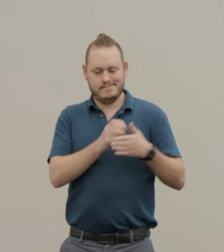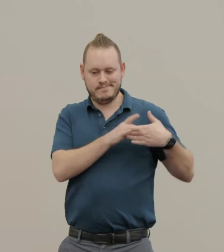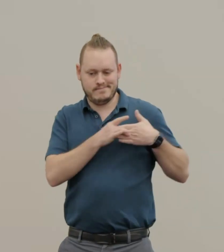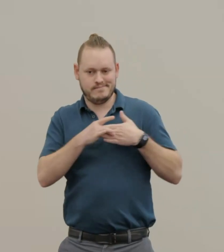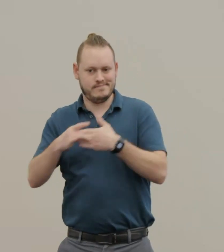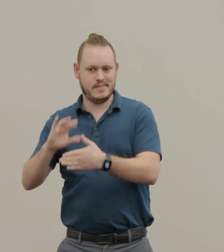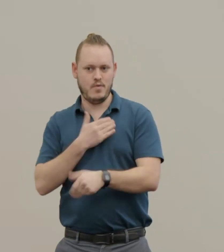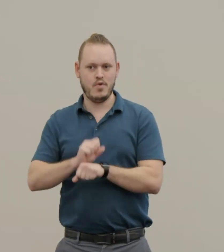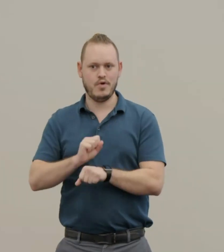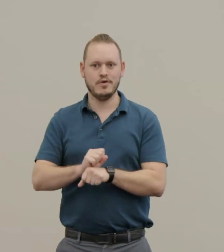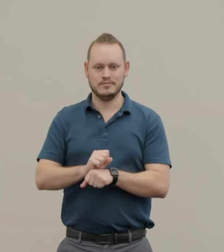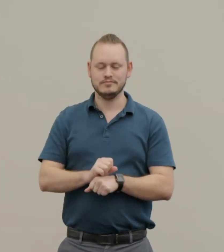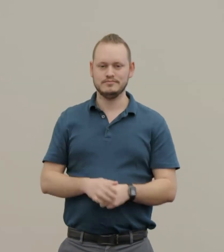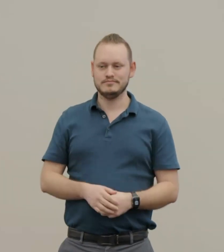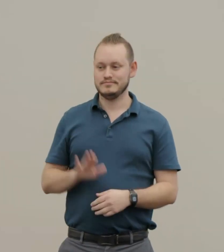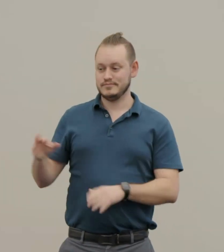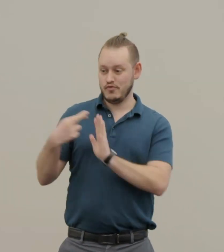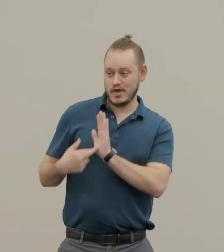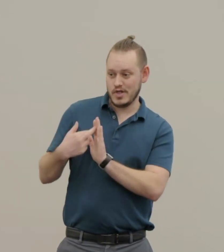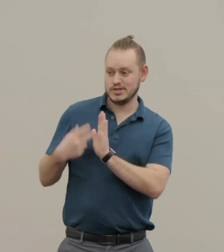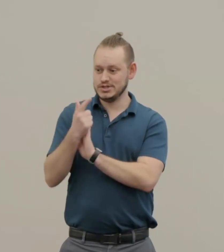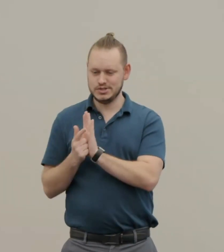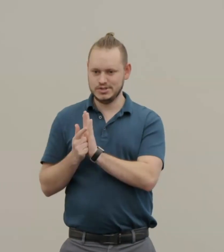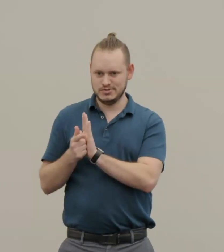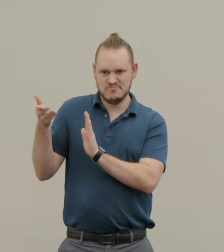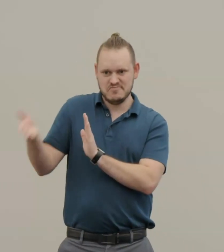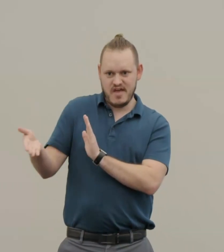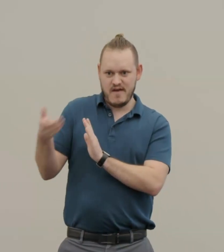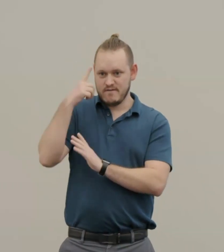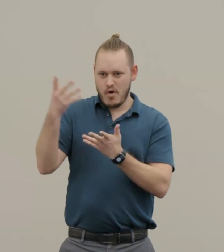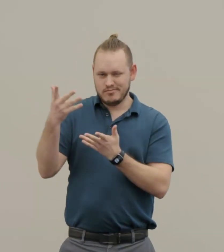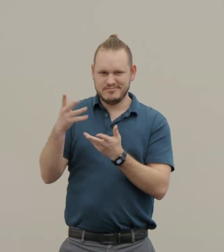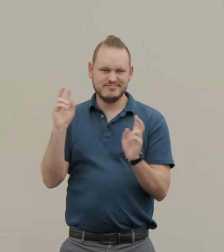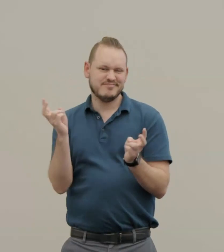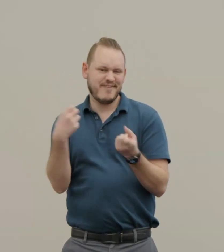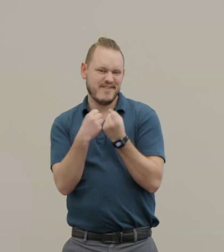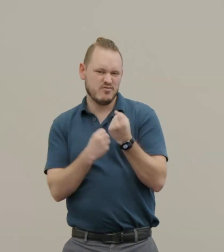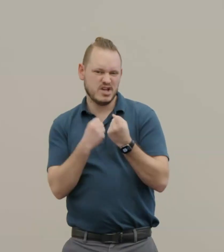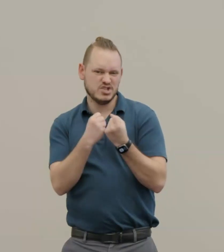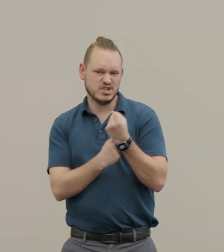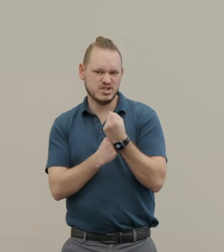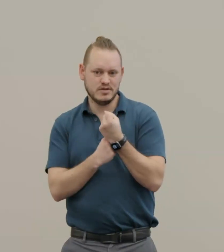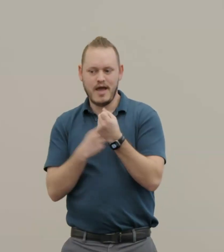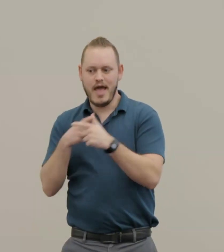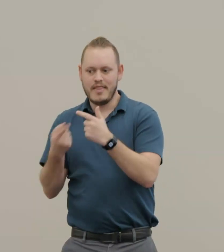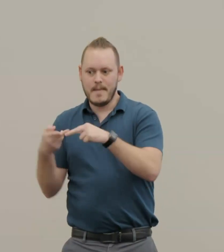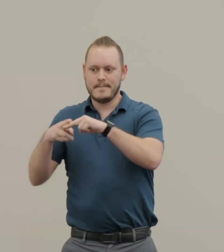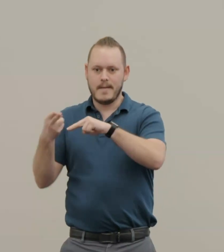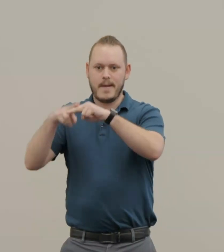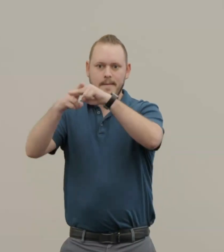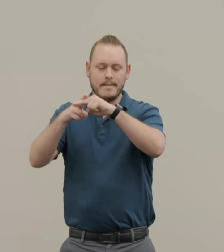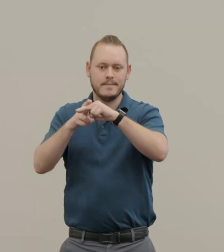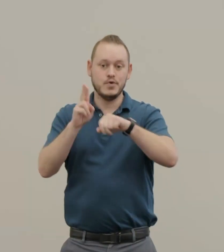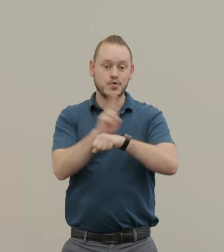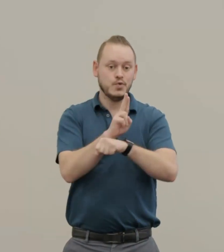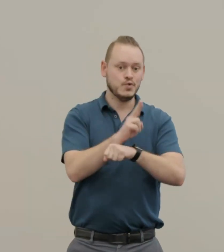right? Those regulations are there, and you can picture them as kind of the foundation that we build upon in our user experience